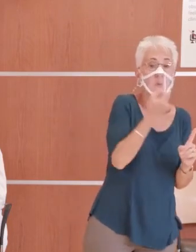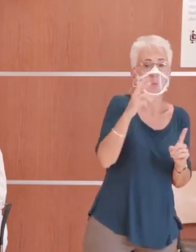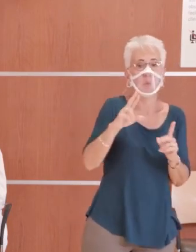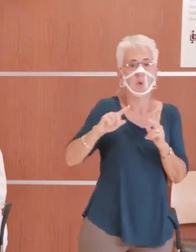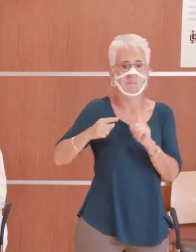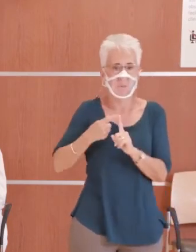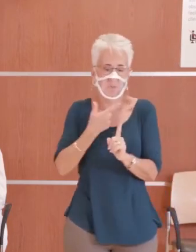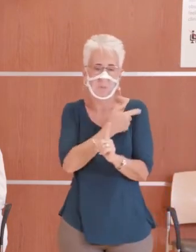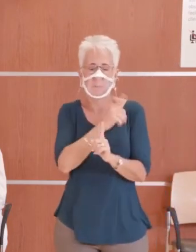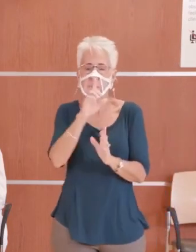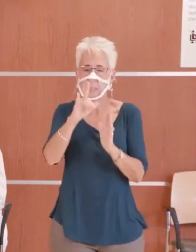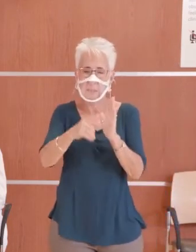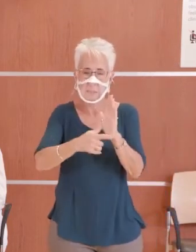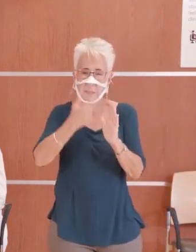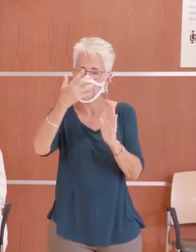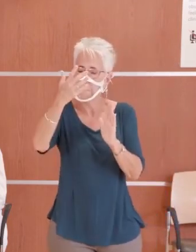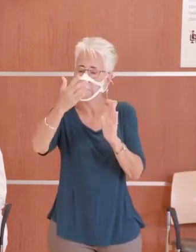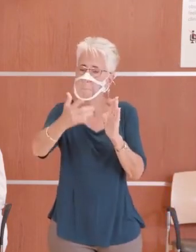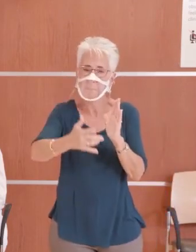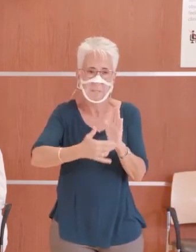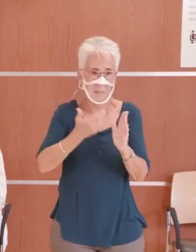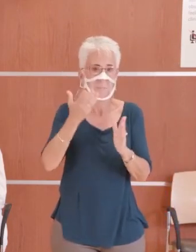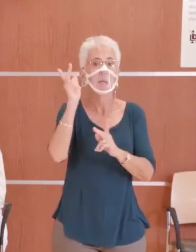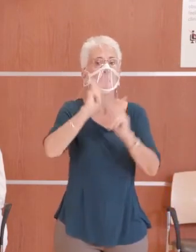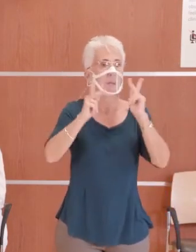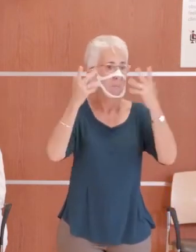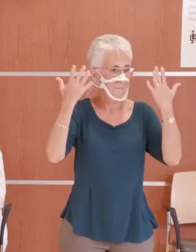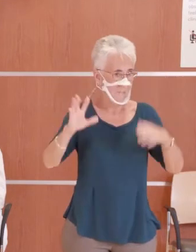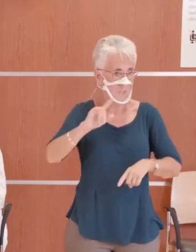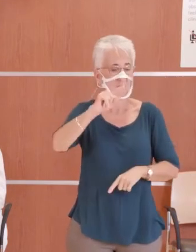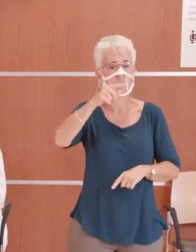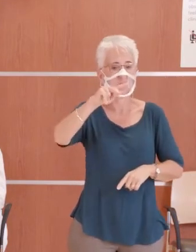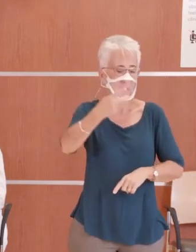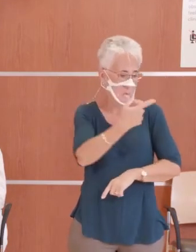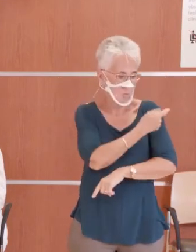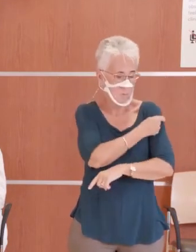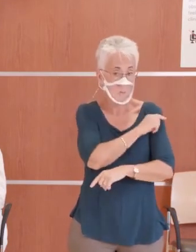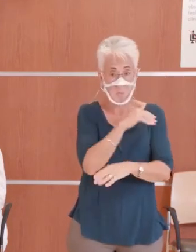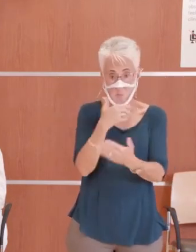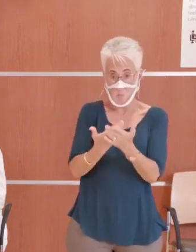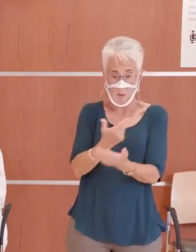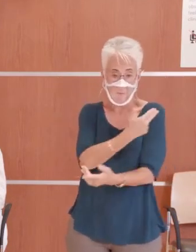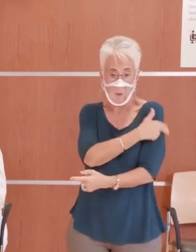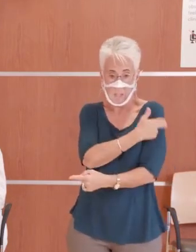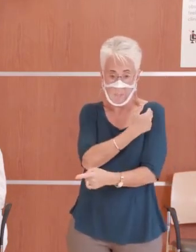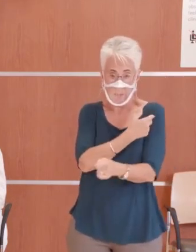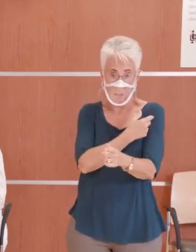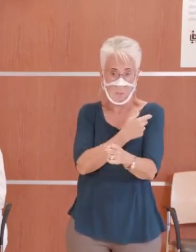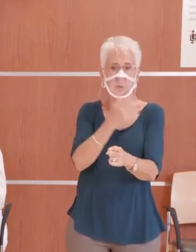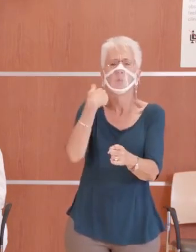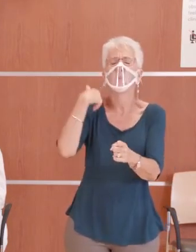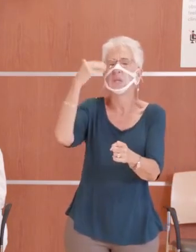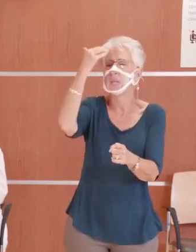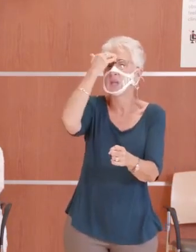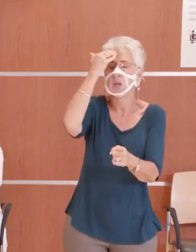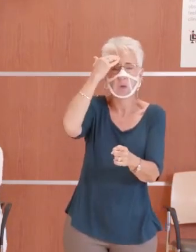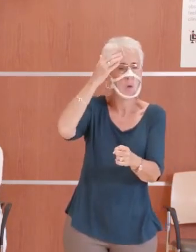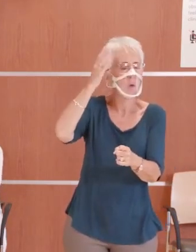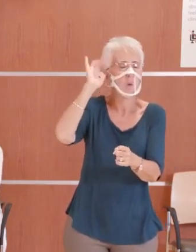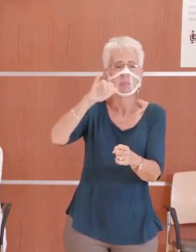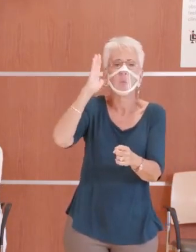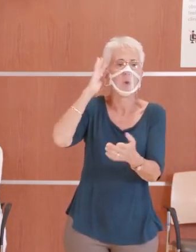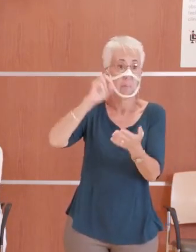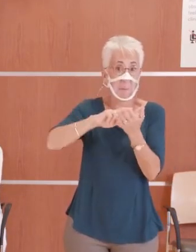are occasionally people who have completed their vaccination series who come to the hospital. We knew that would happen. It doesn't mean it's